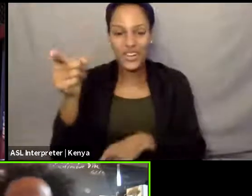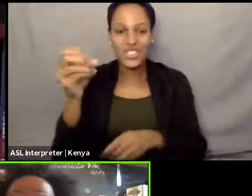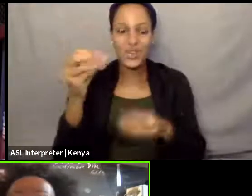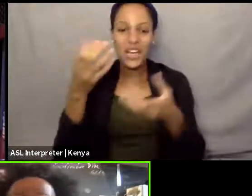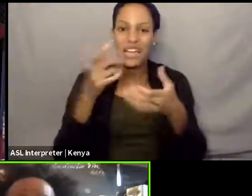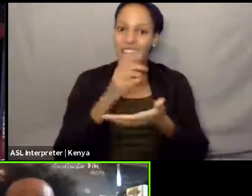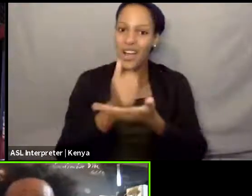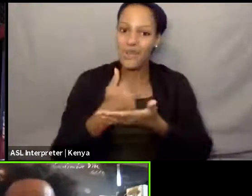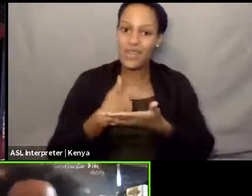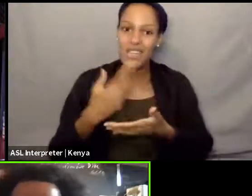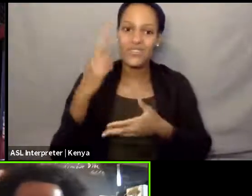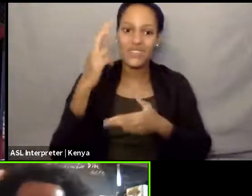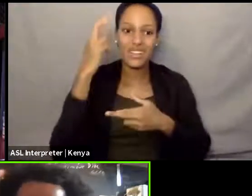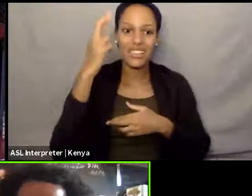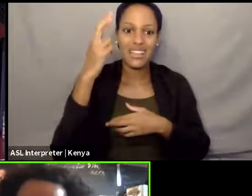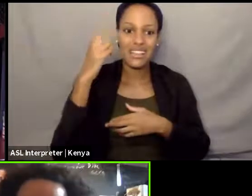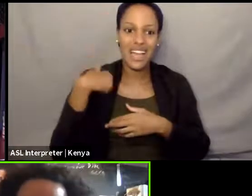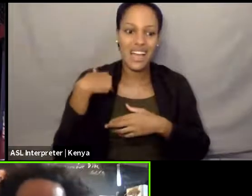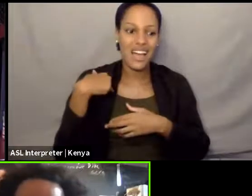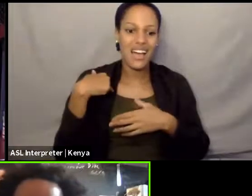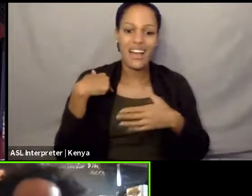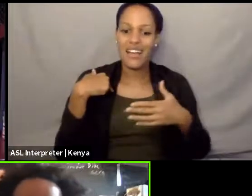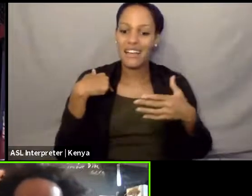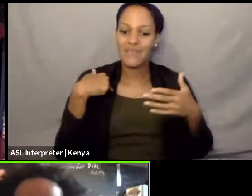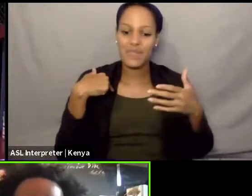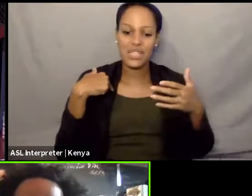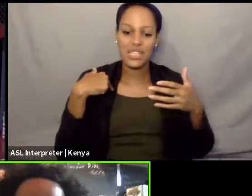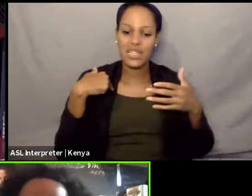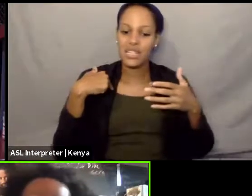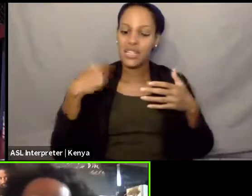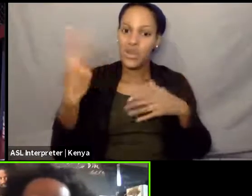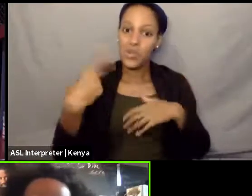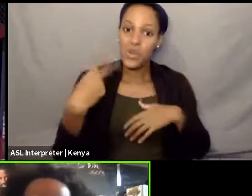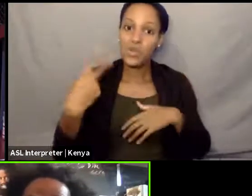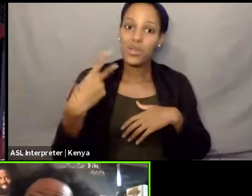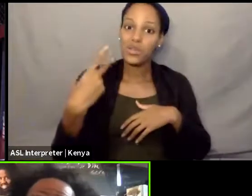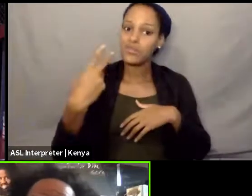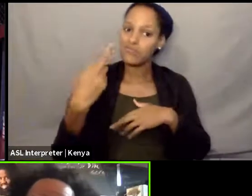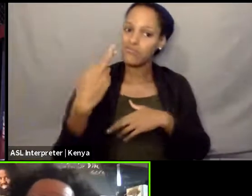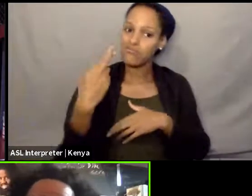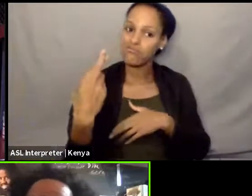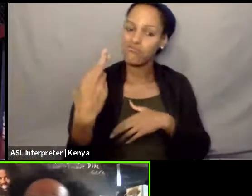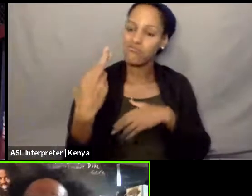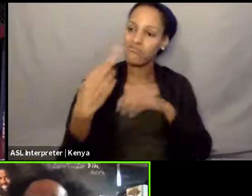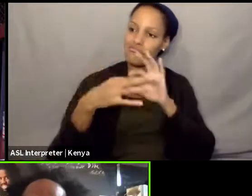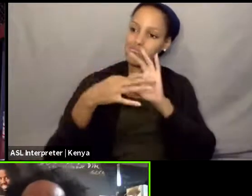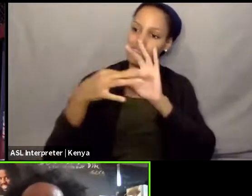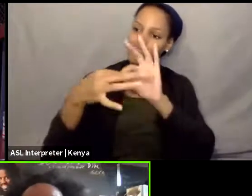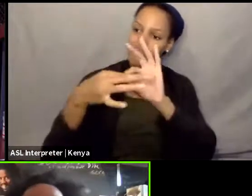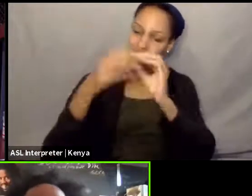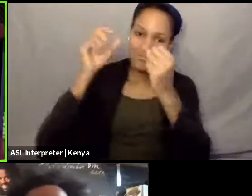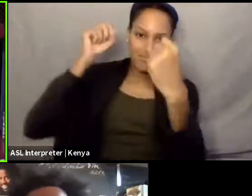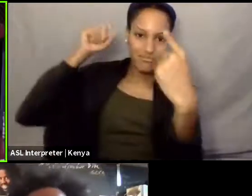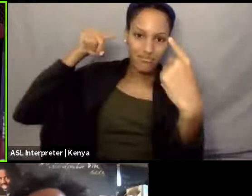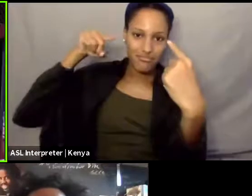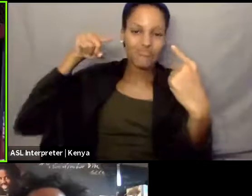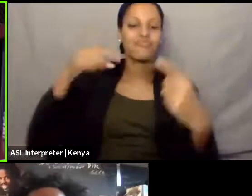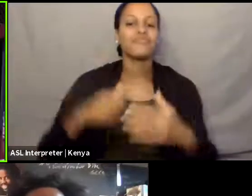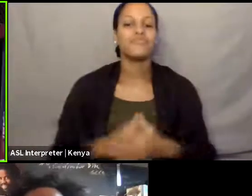helped me realize I'm so tuned to my brother, you know, in a lot of the things that I think and think about. That's